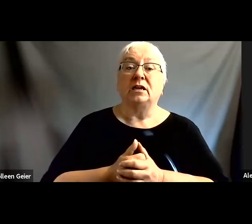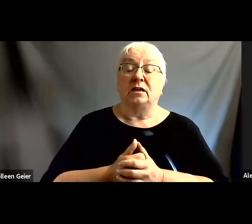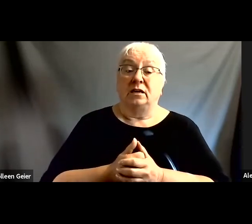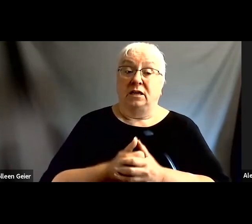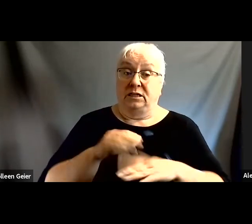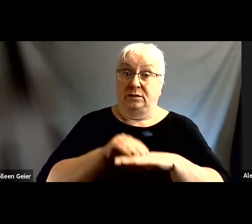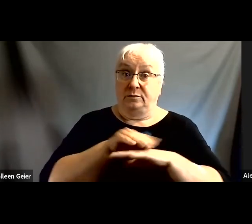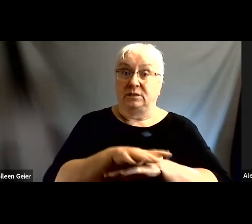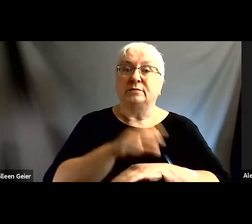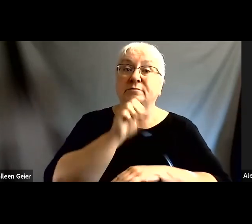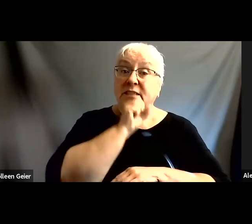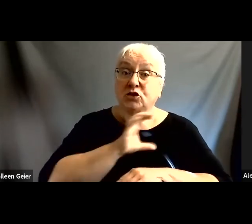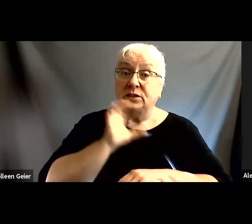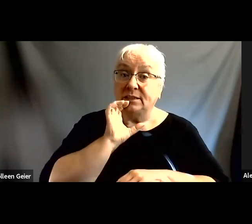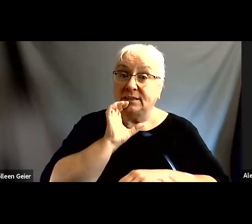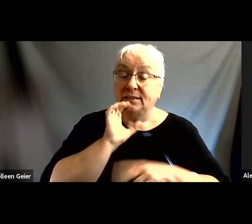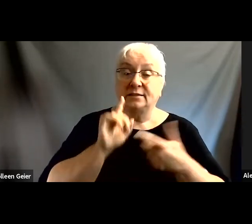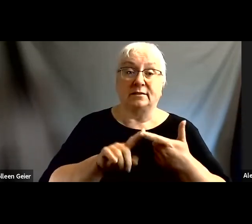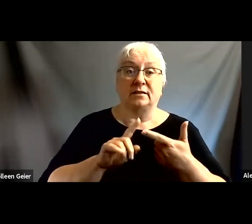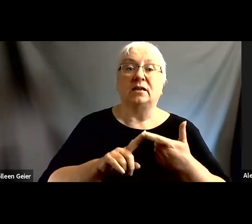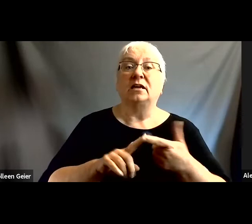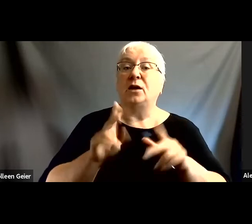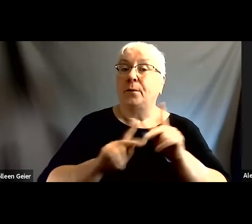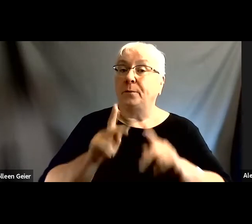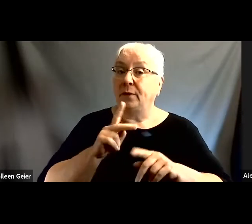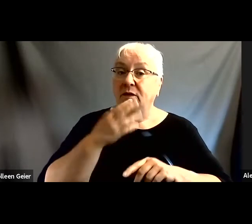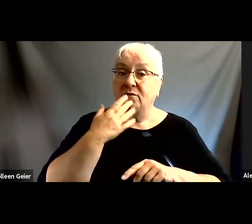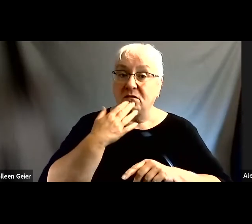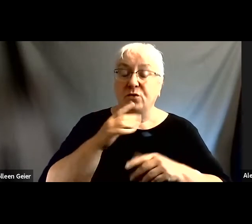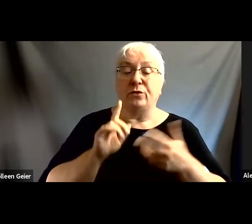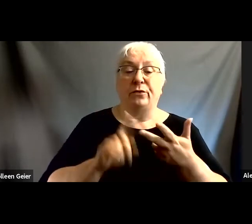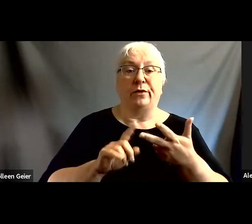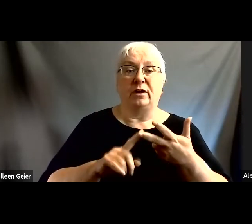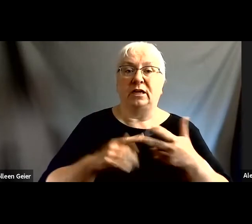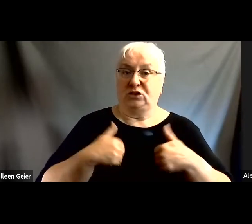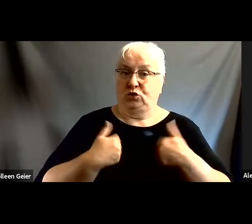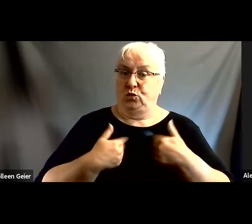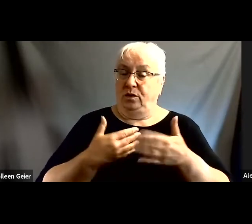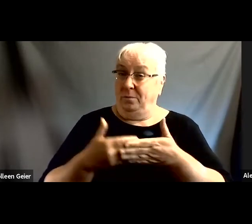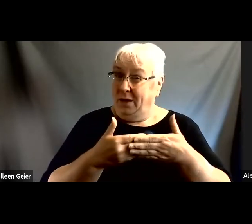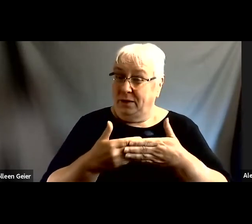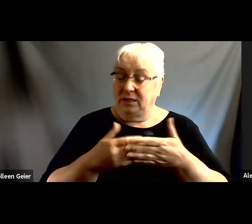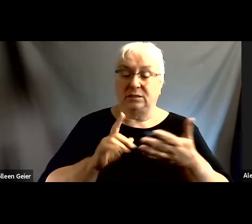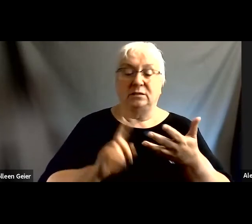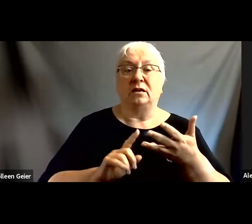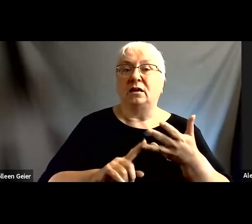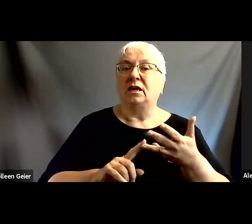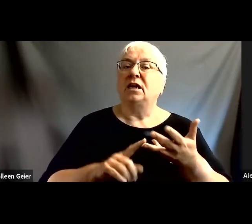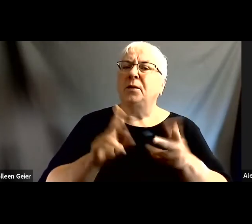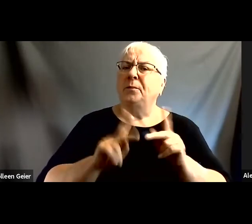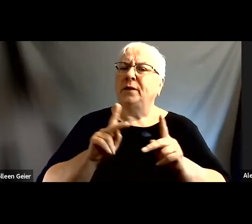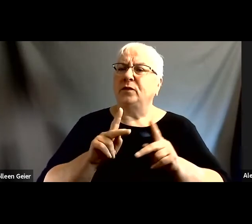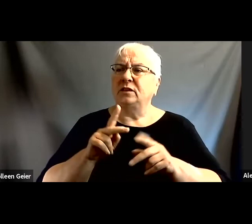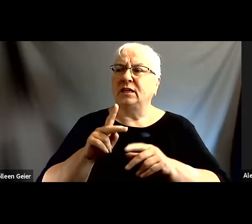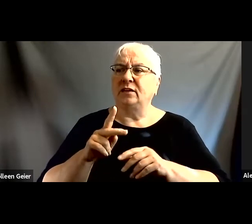as senior citizens, people of color, youth and babies, people that live in coastal states versus metropolitan